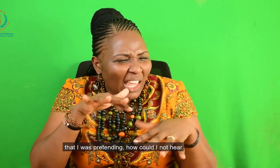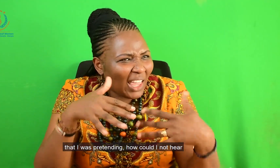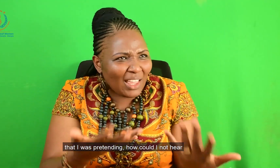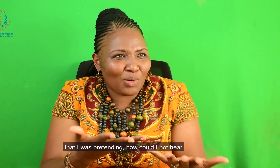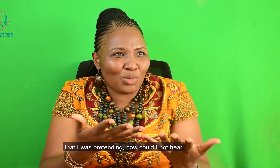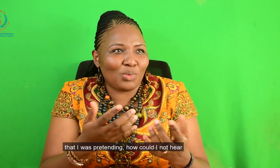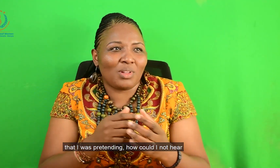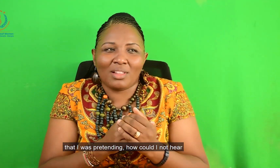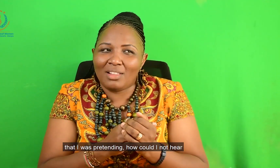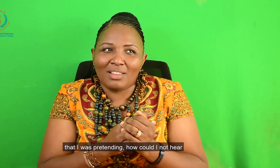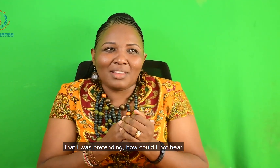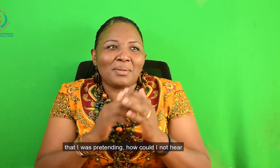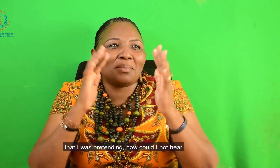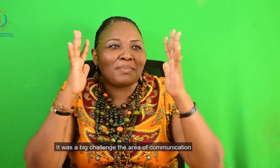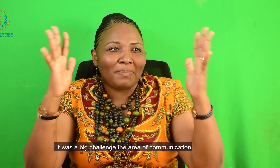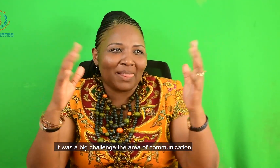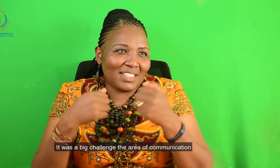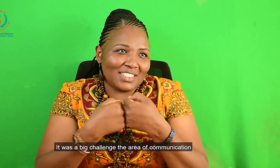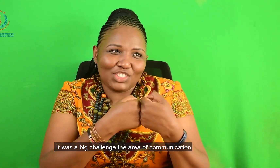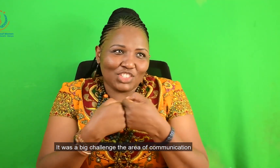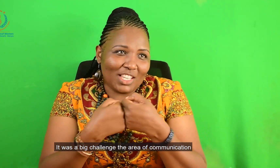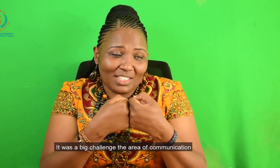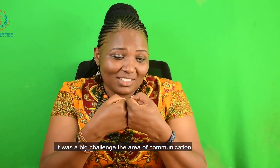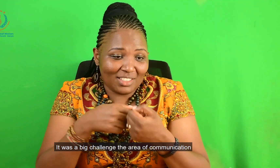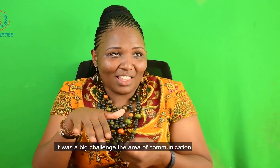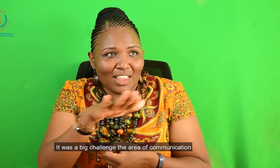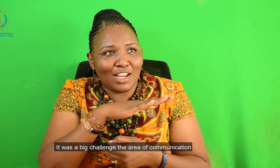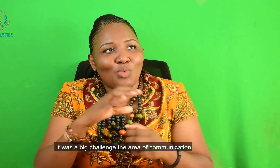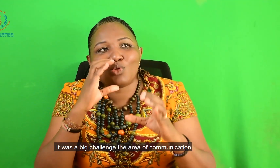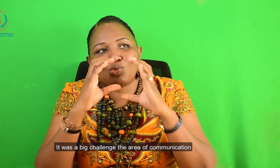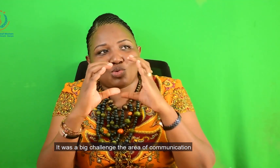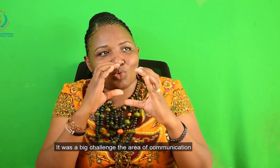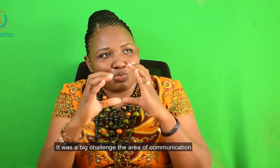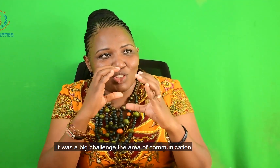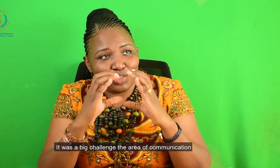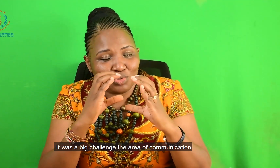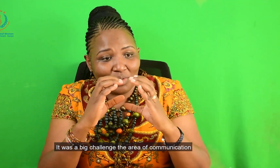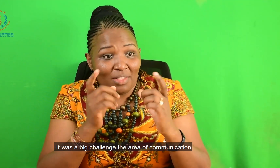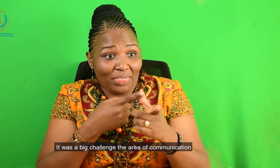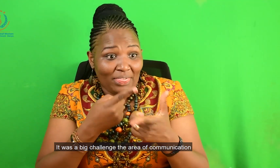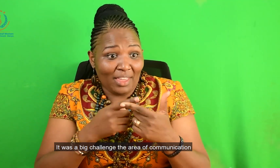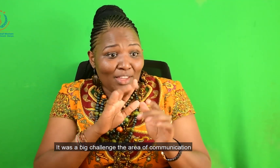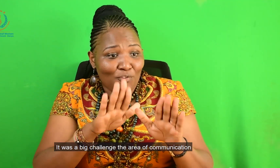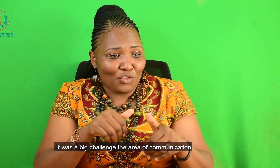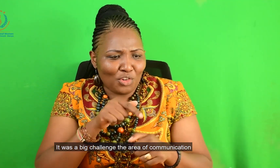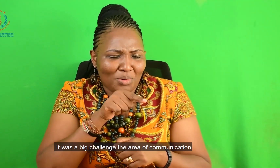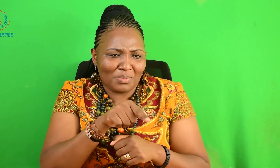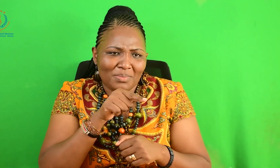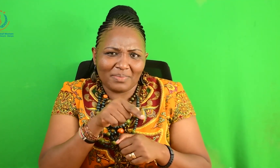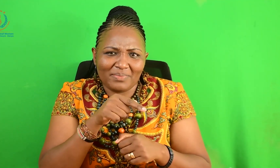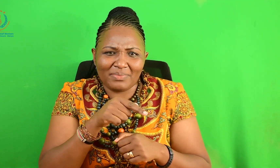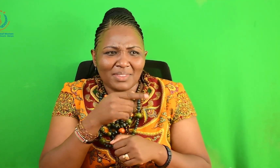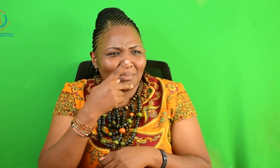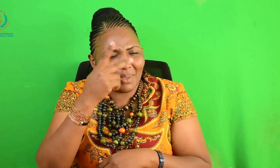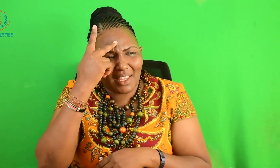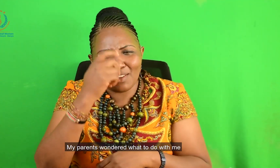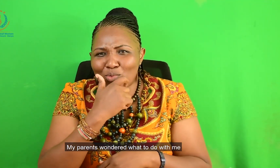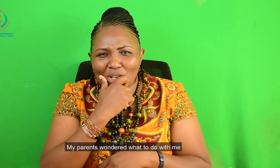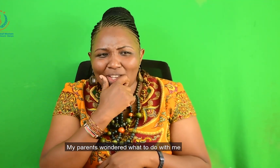not hear? It was a big challenge, the area of communication. My